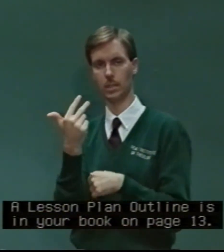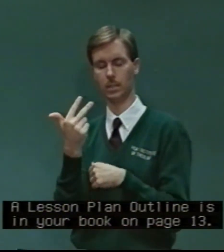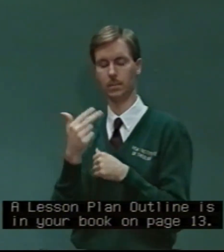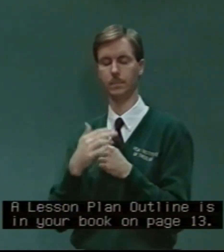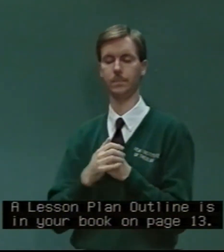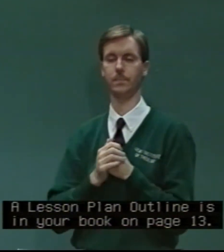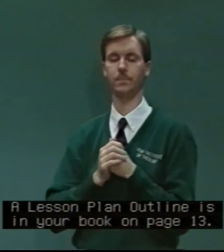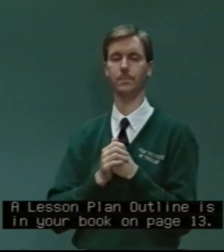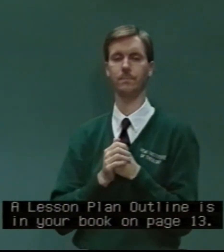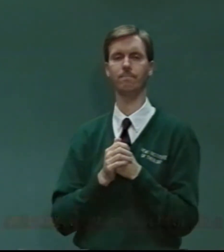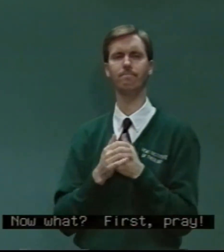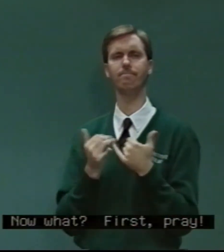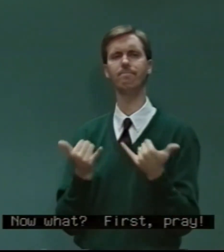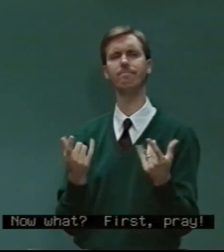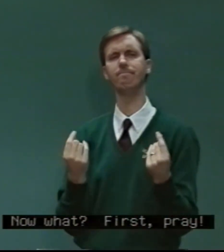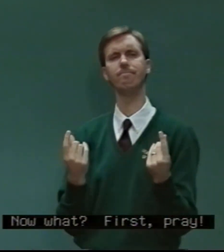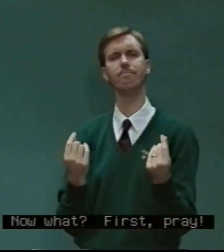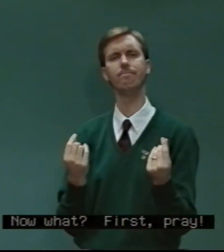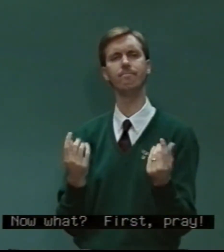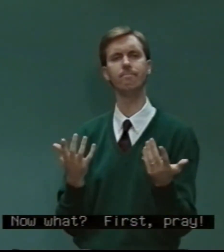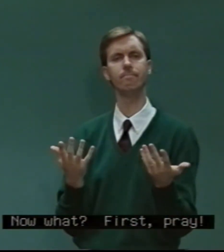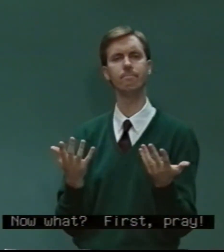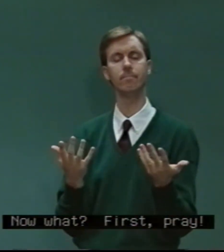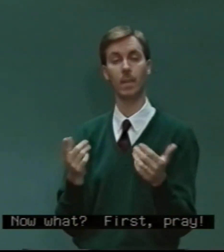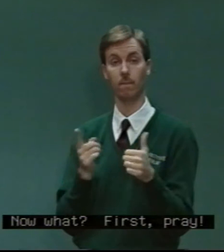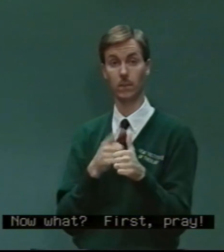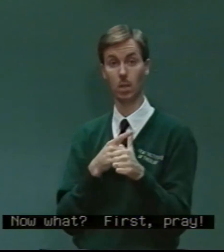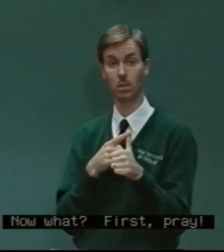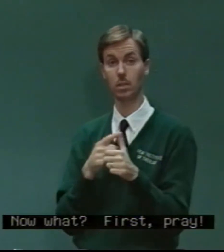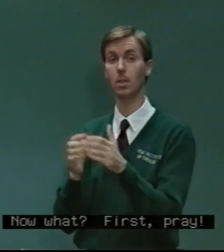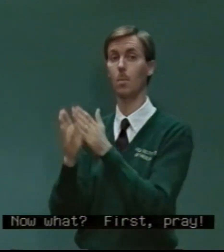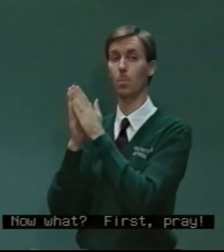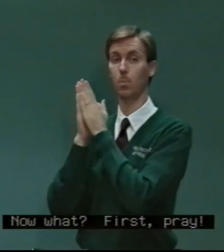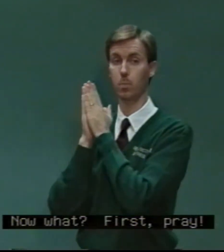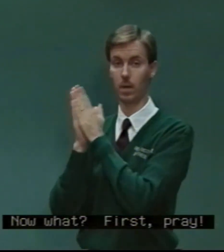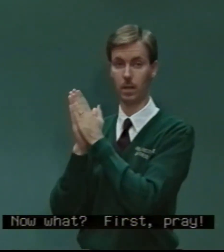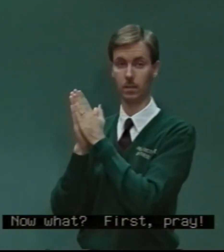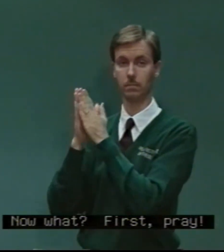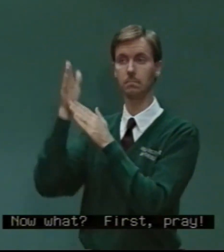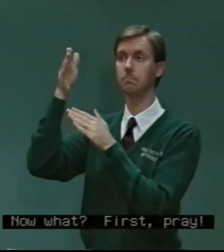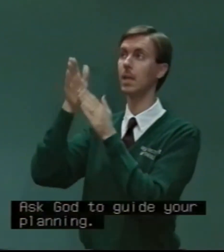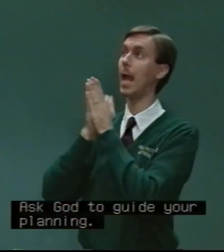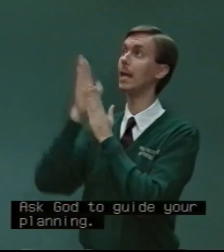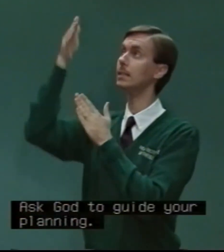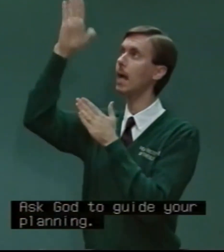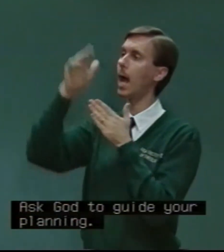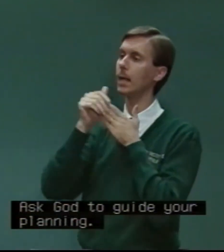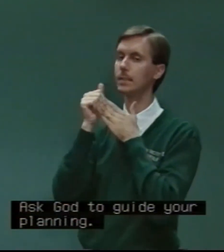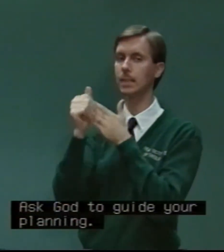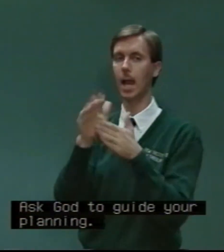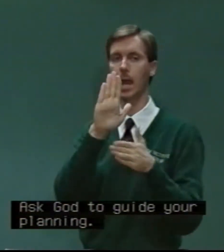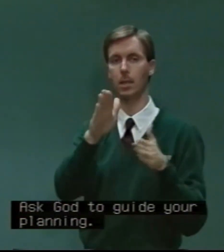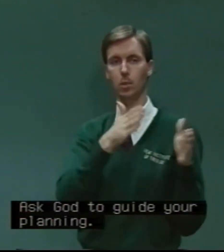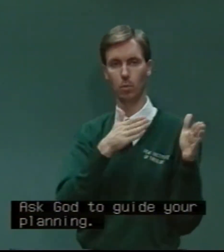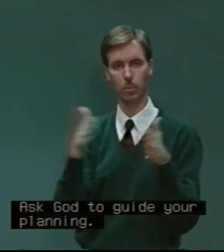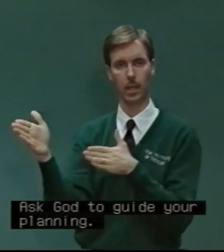13. Now what? First, pray. Ask God to guide your